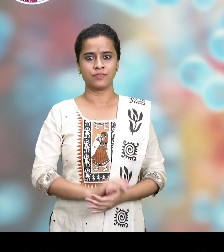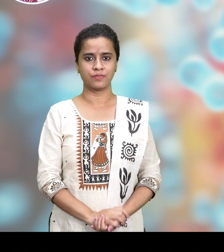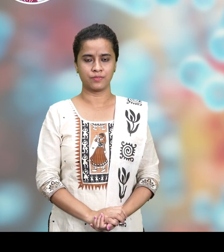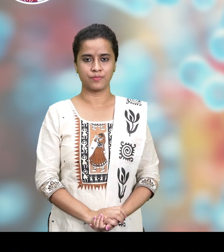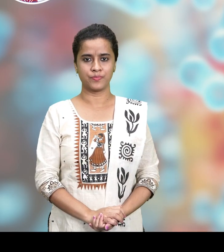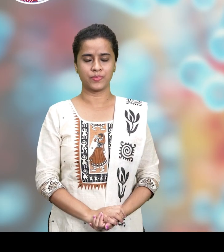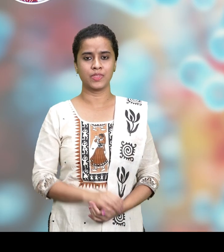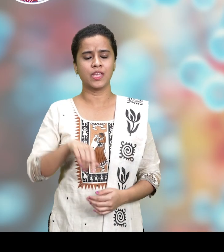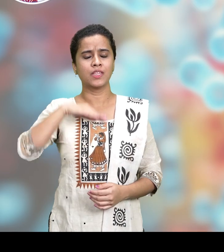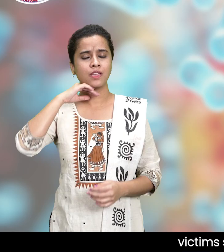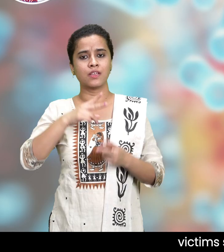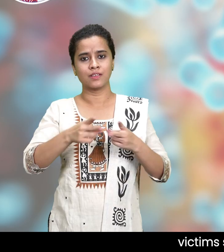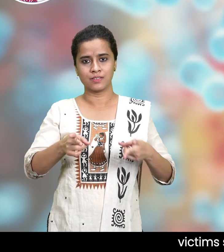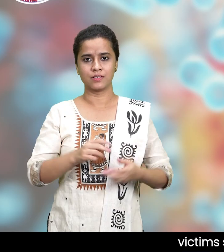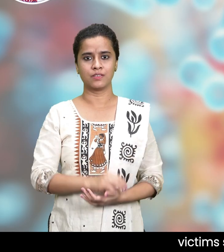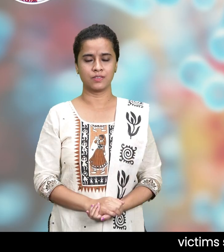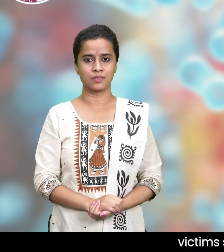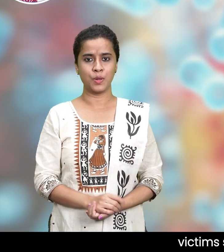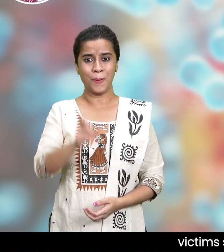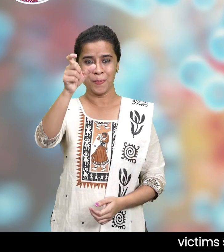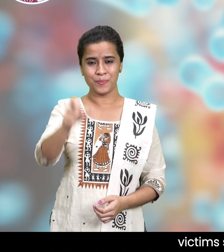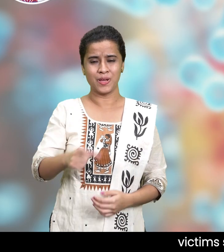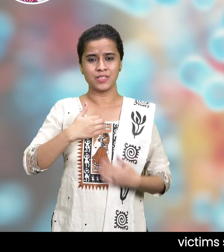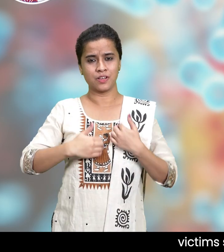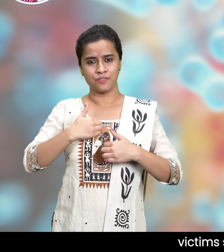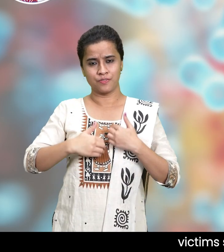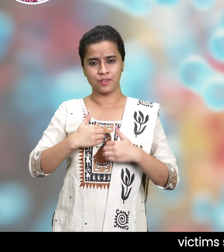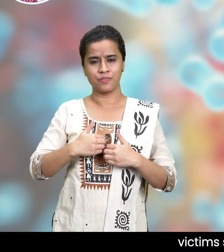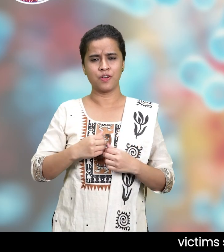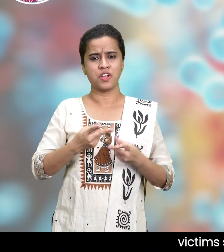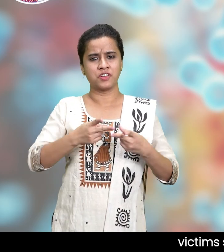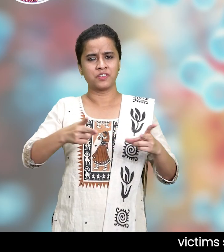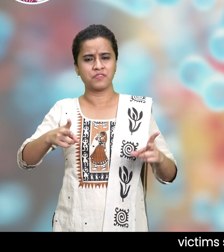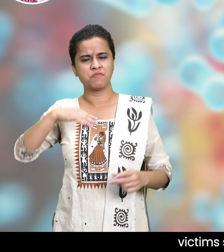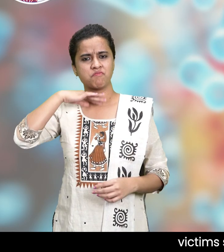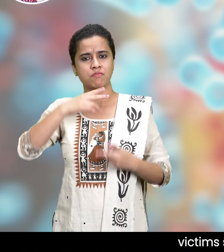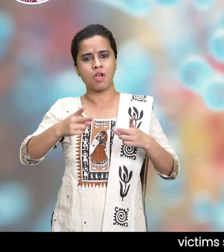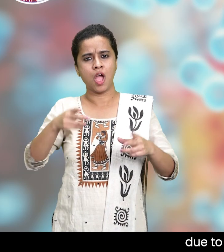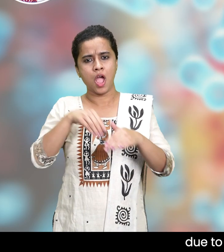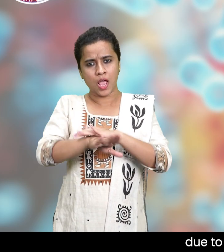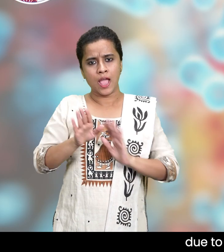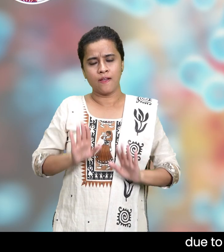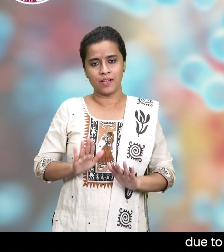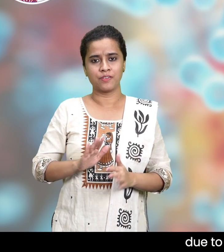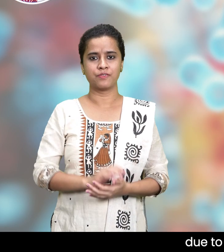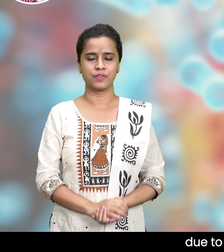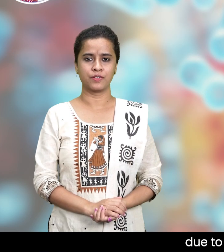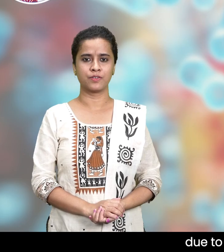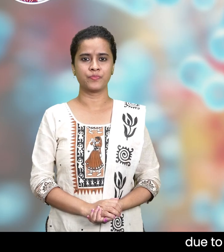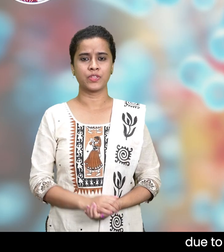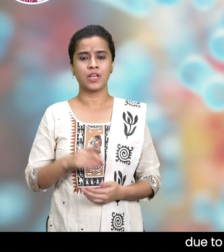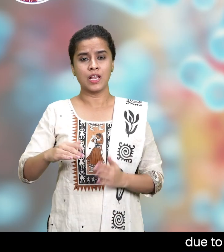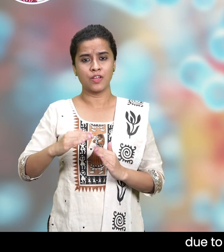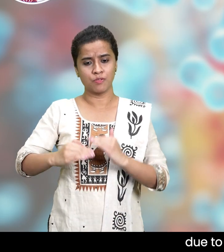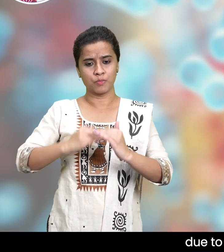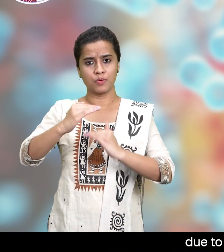In this disease, victims suffer from various diseases due to the